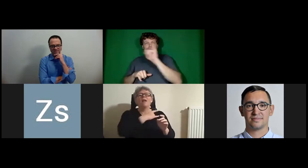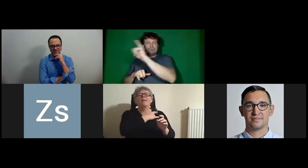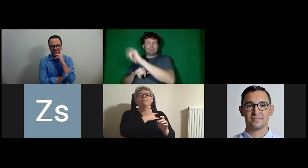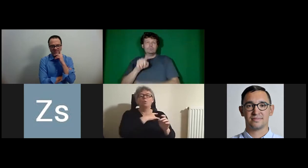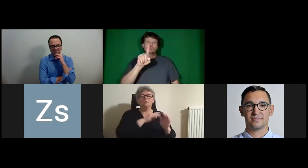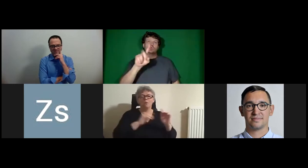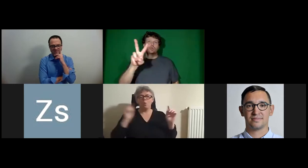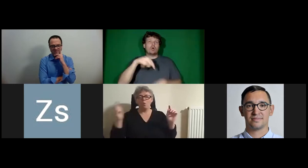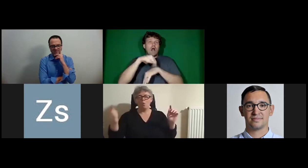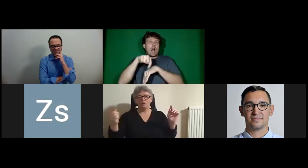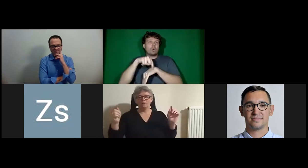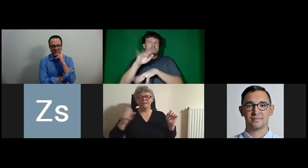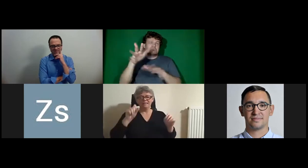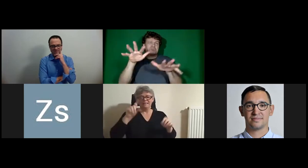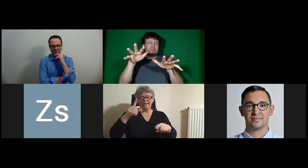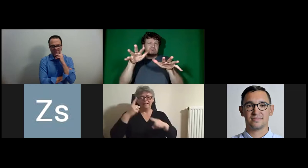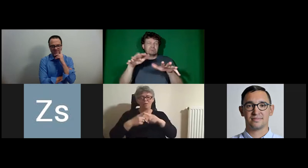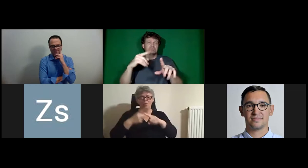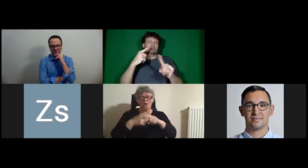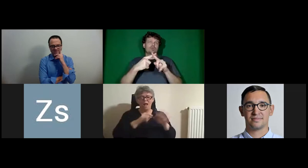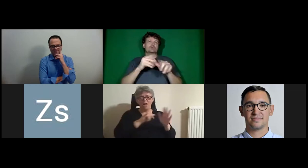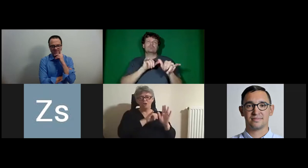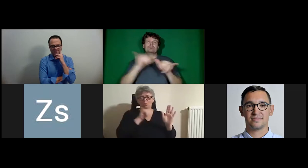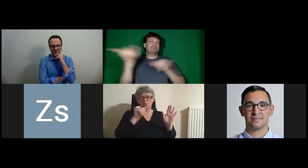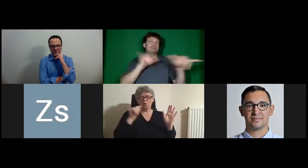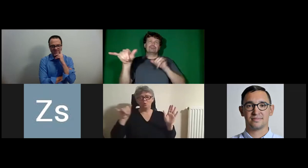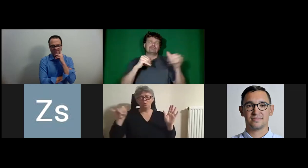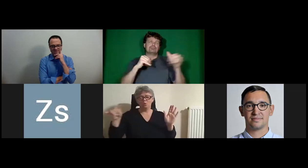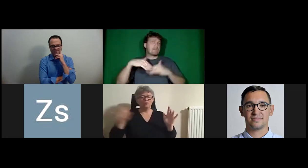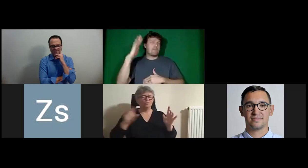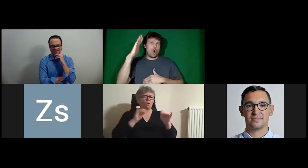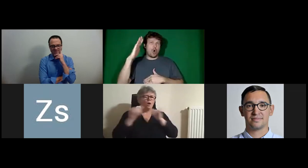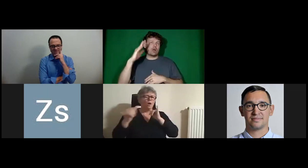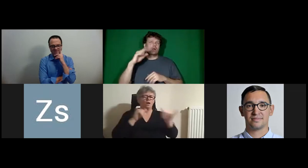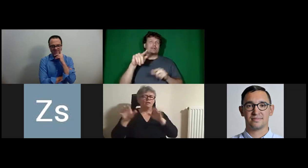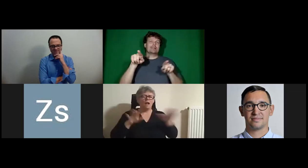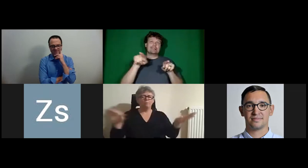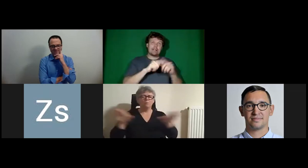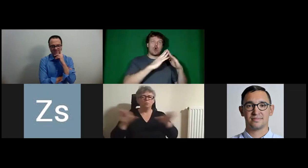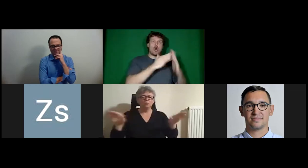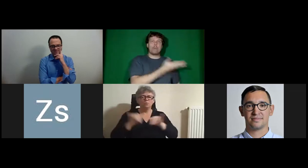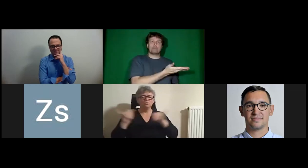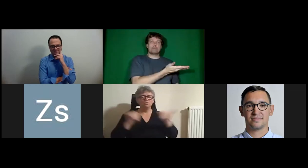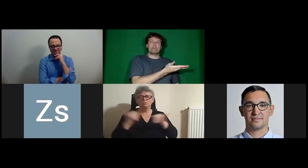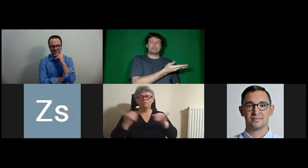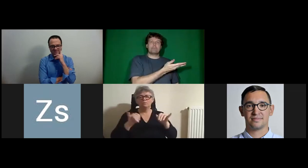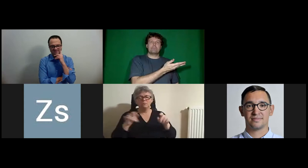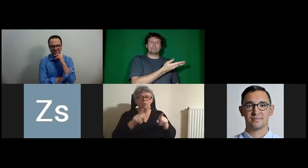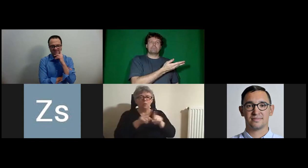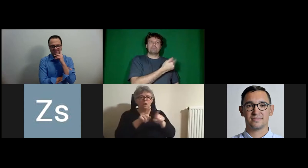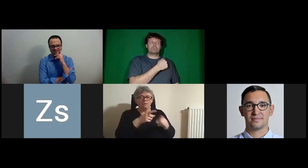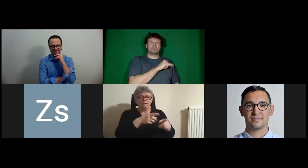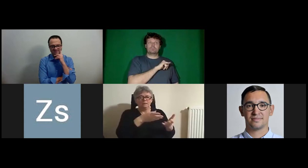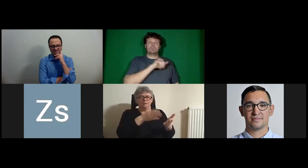That's actually one area is close to China, and the travel from one area, from one side of Russia to the next, is 12 hours. And so actually we were flying all the